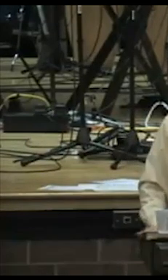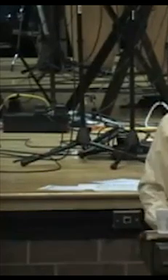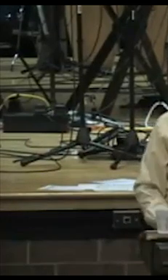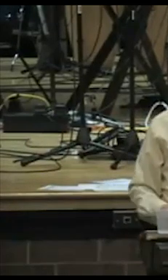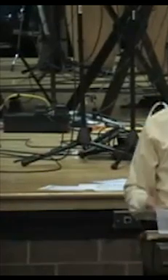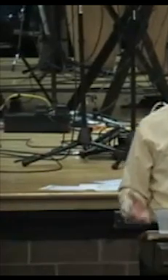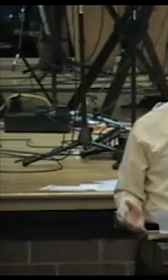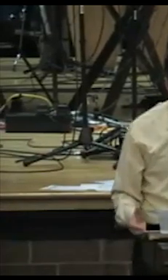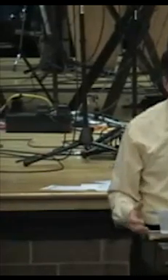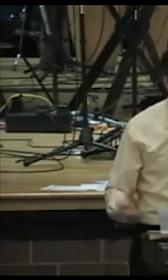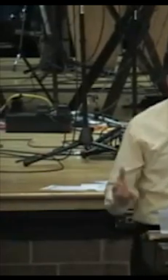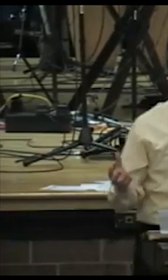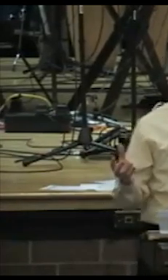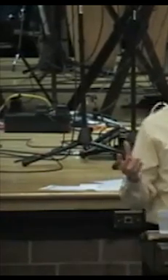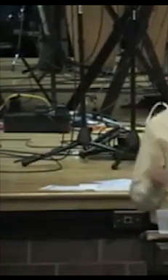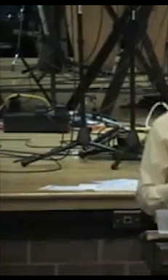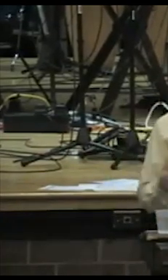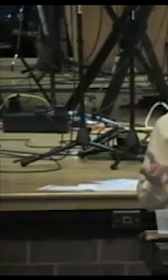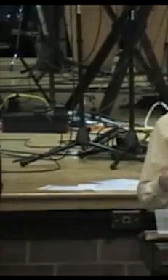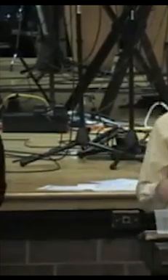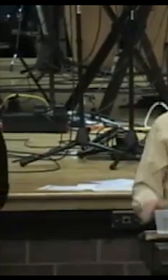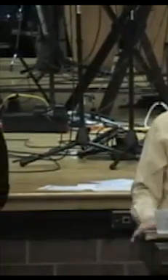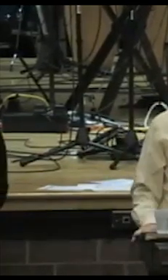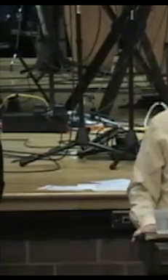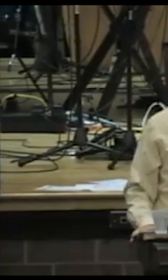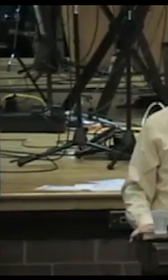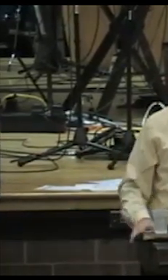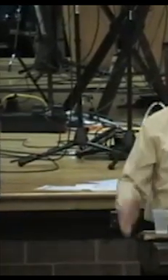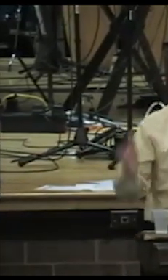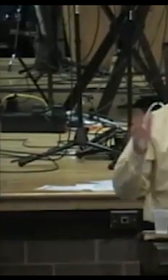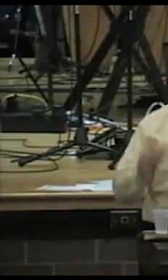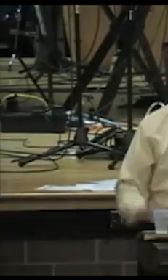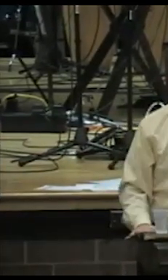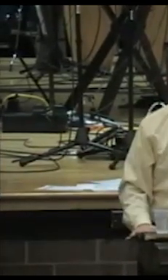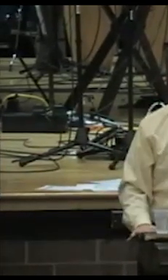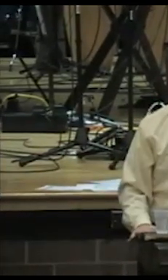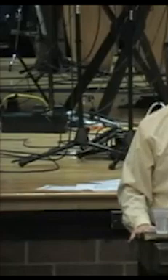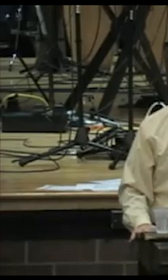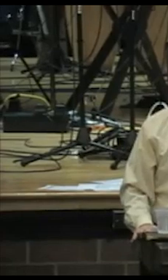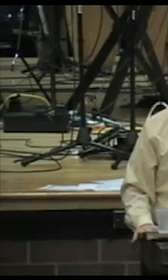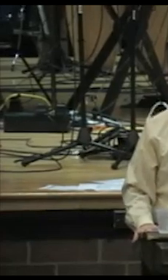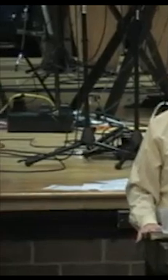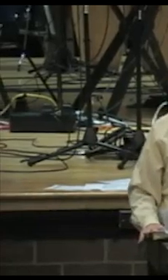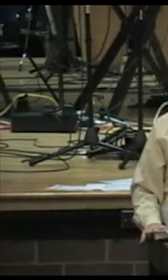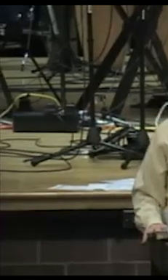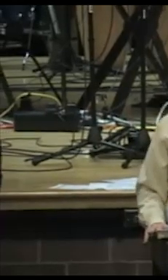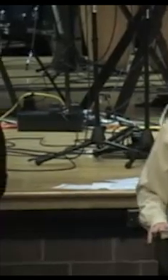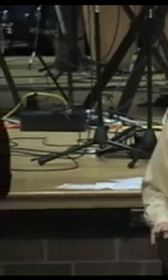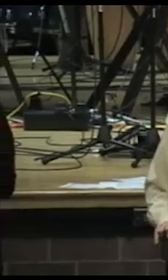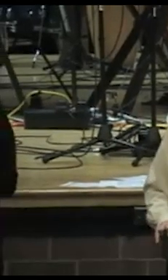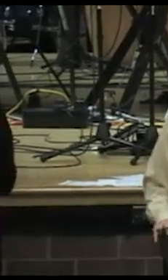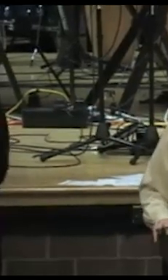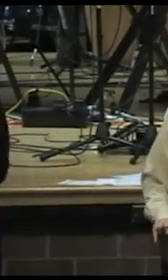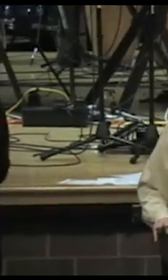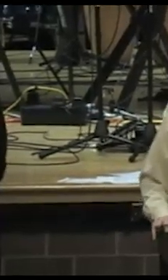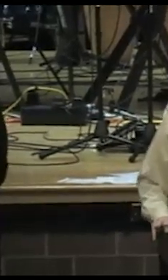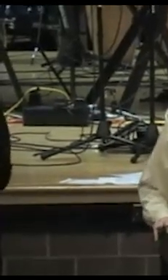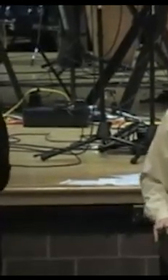together. But it's not just prayers. You need to make sure that you're in unity. Some of you need to make it your goal this year as a family to get out of debt.